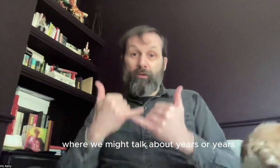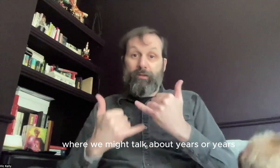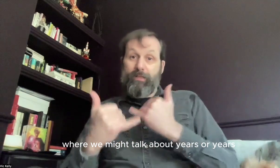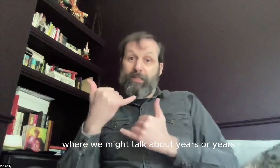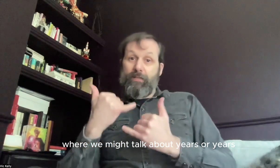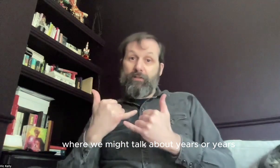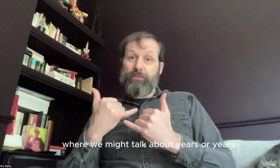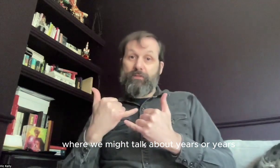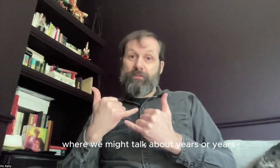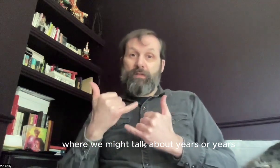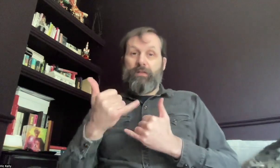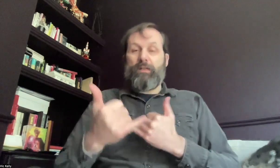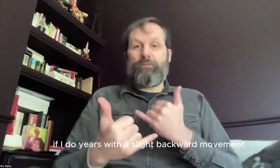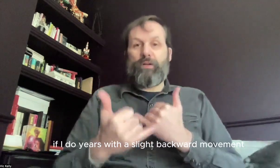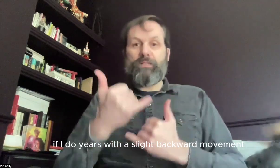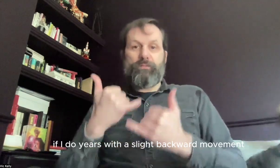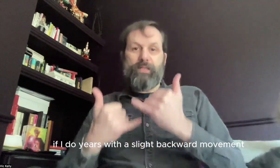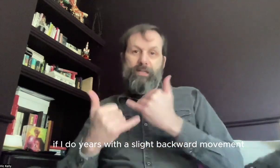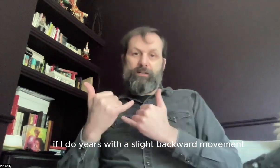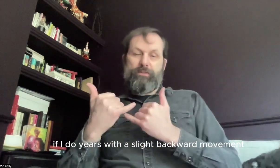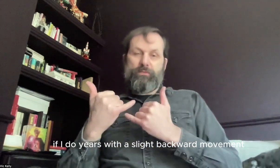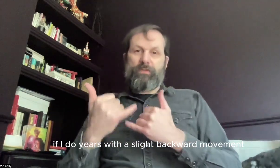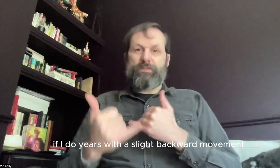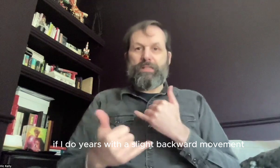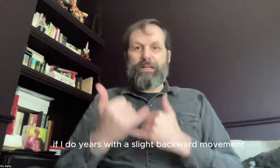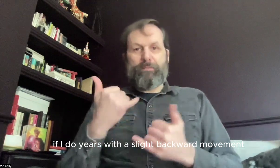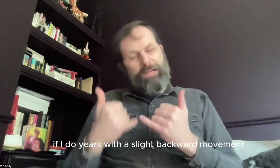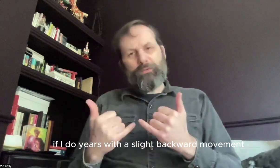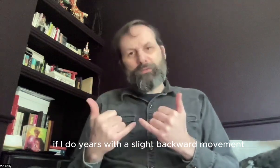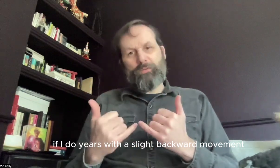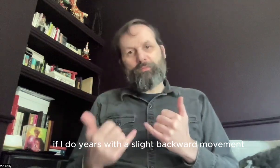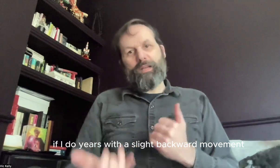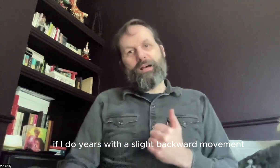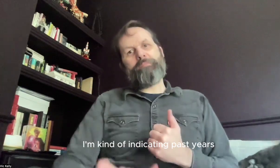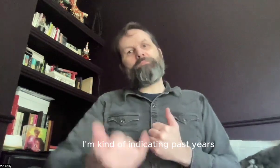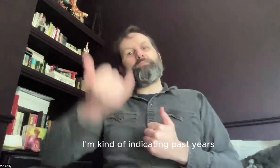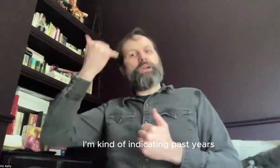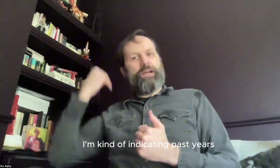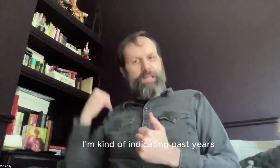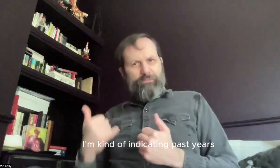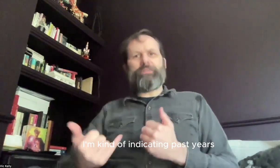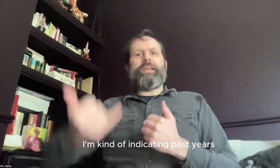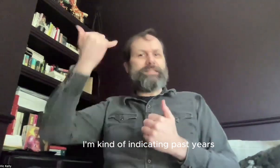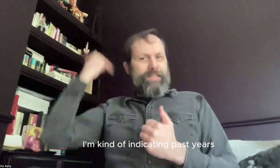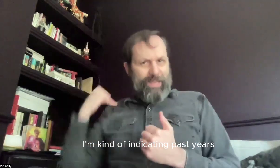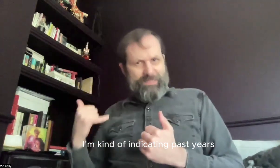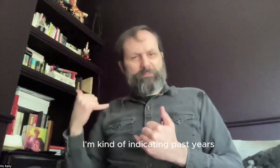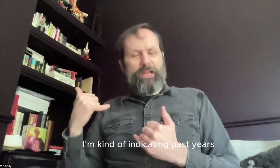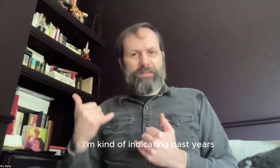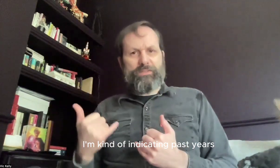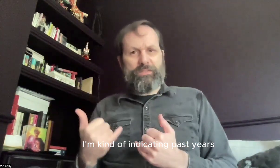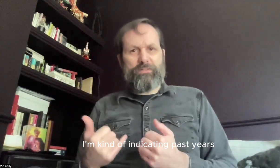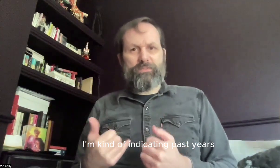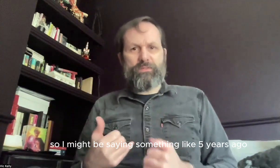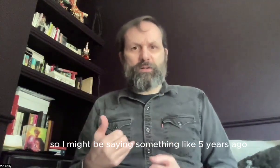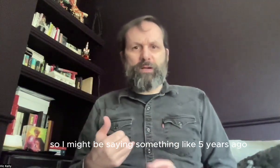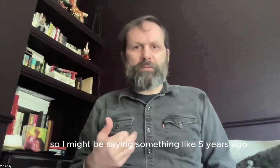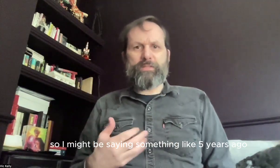or years. If I do years with a slight backward movement, I'm kind of indicating past years. So I might be